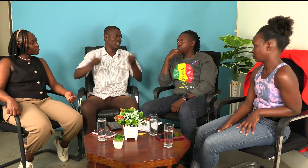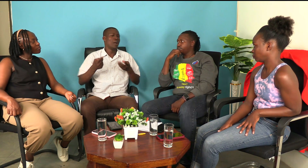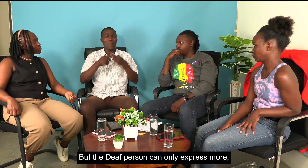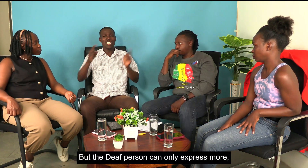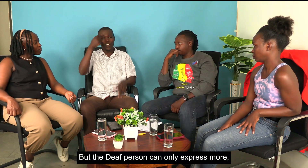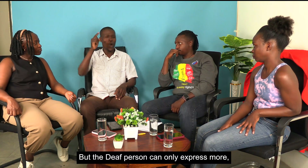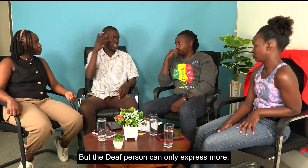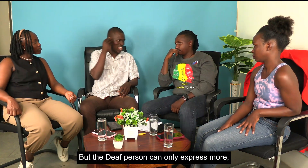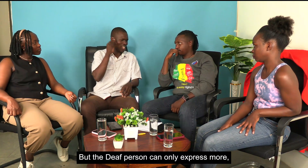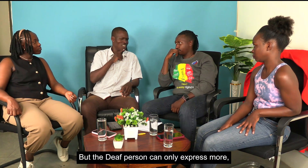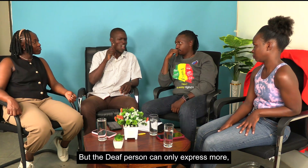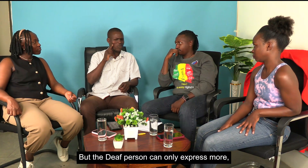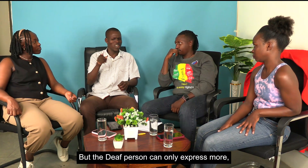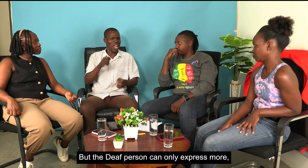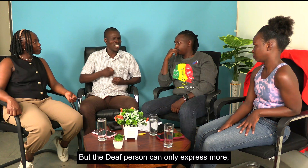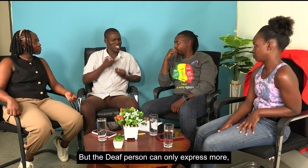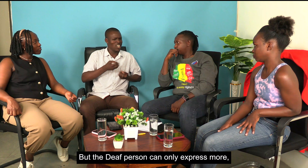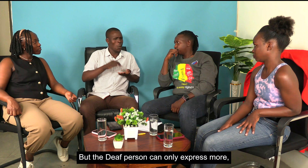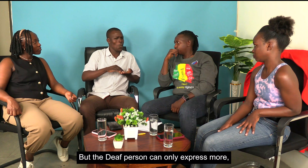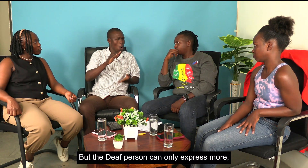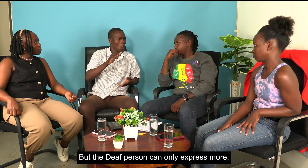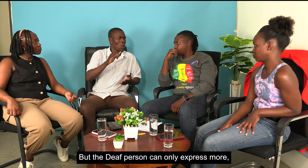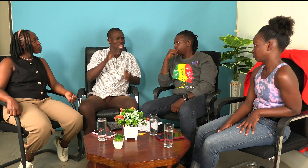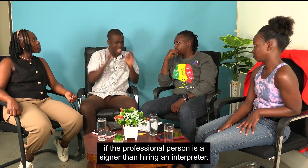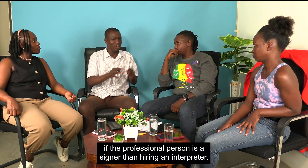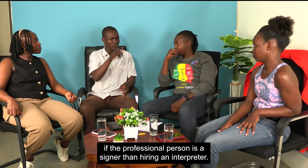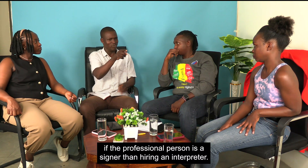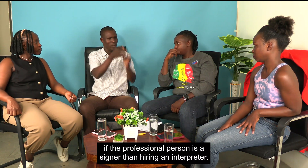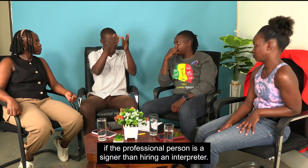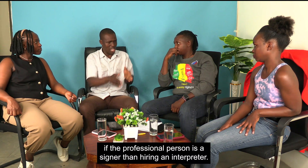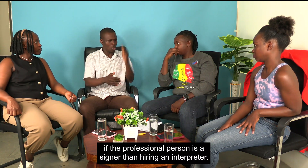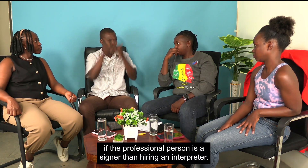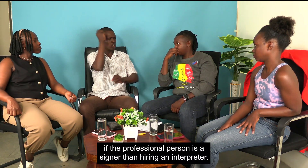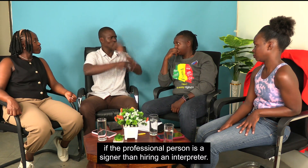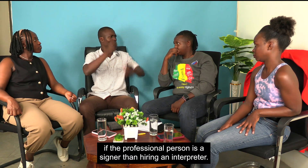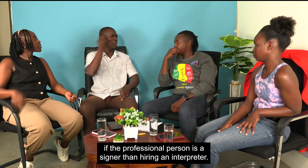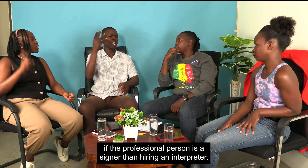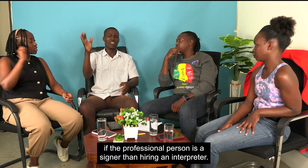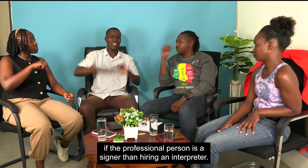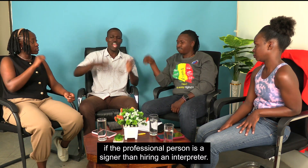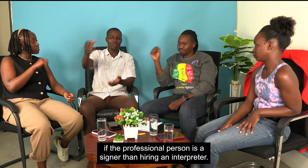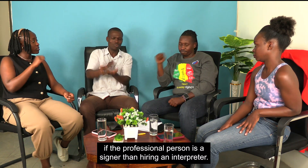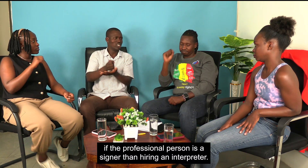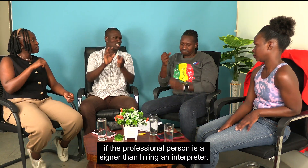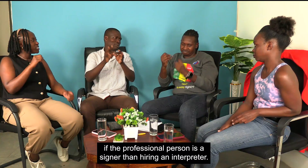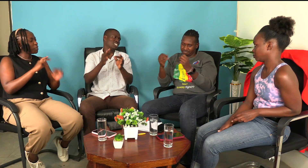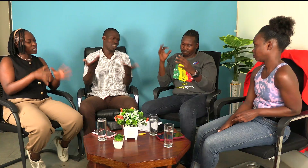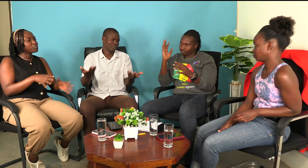more expressive. But for the hearing community, they can express more. If a person is a professional